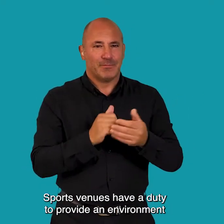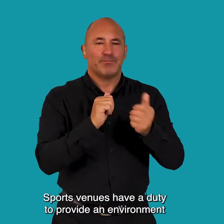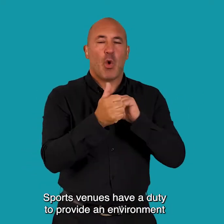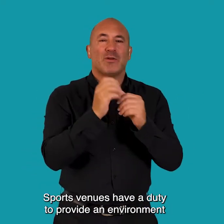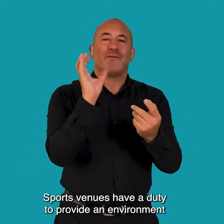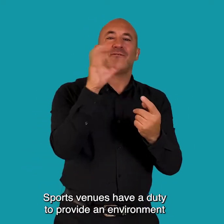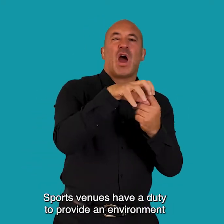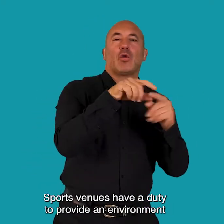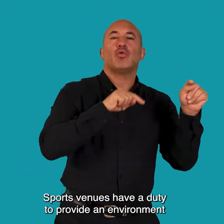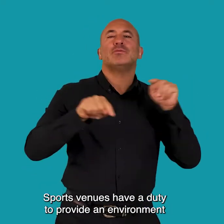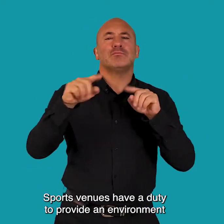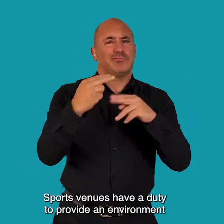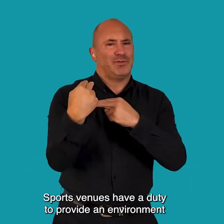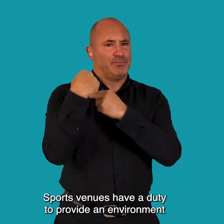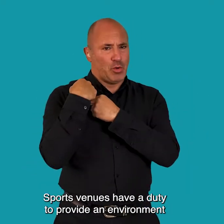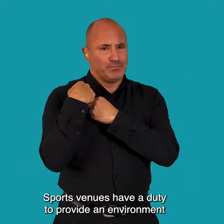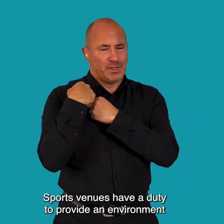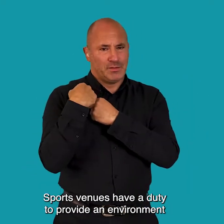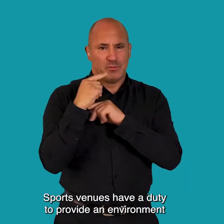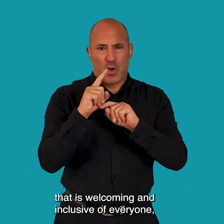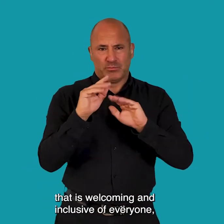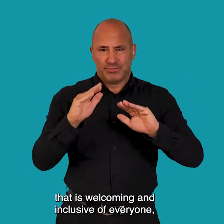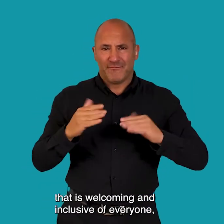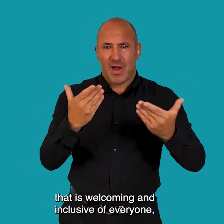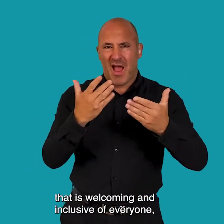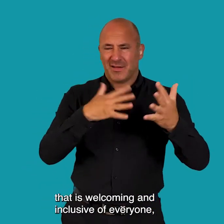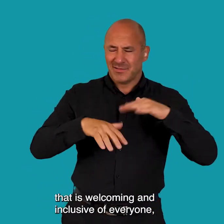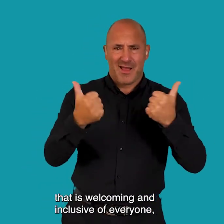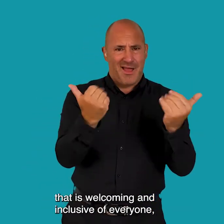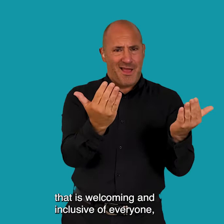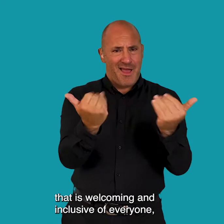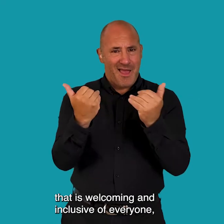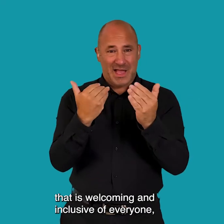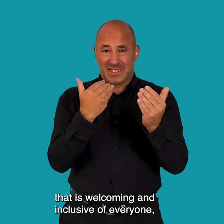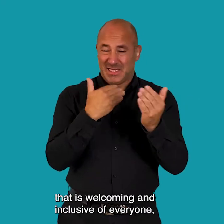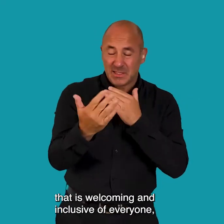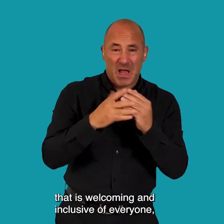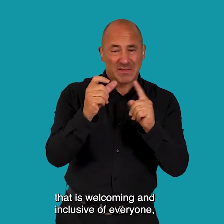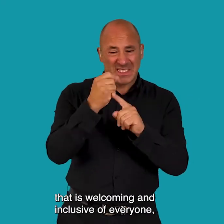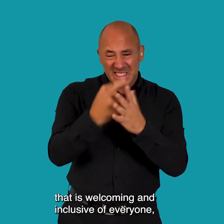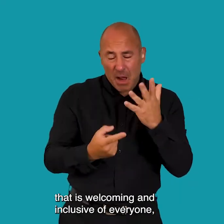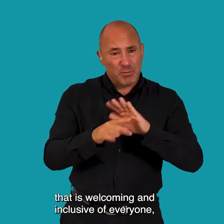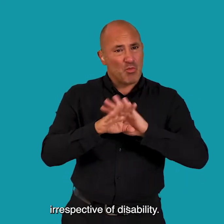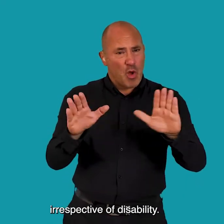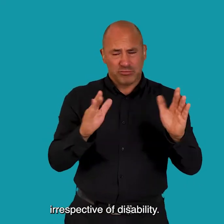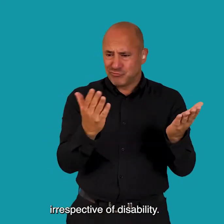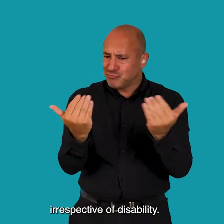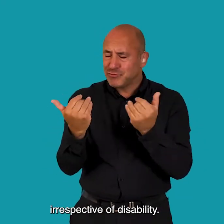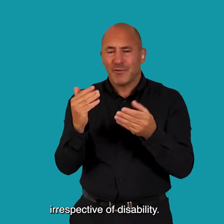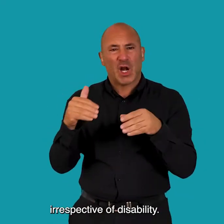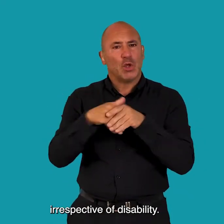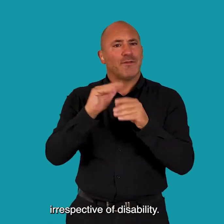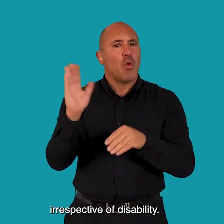venues have a duty to provide an environment that is welcoming and inclusive of everyone, irrespective of